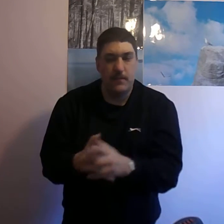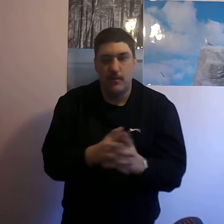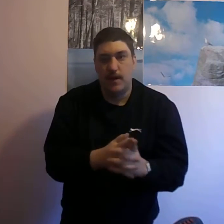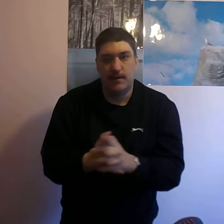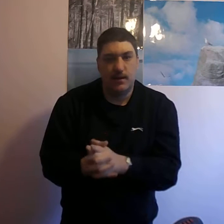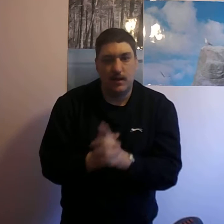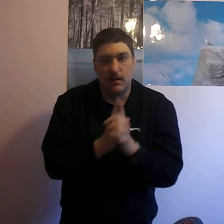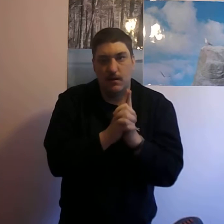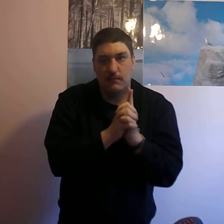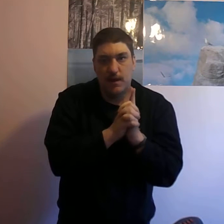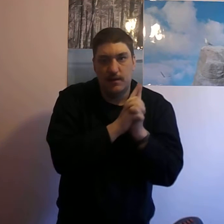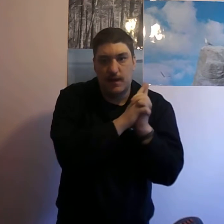made the game